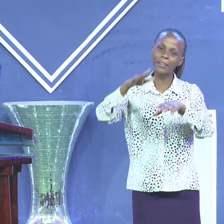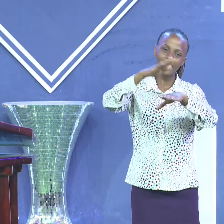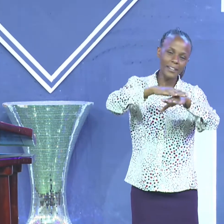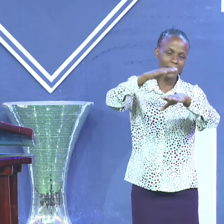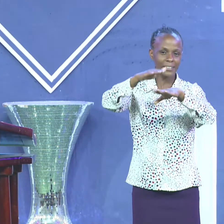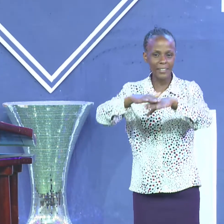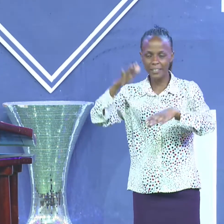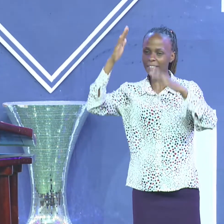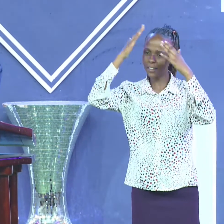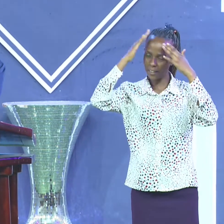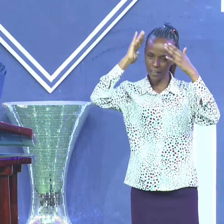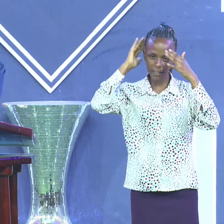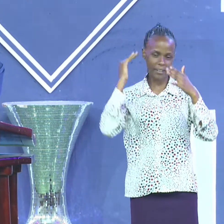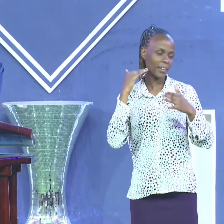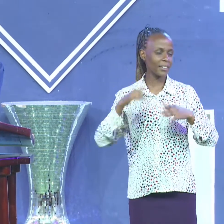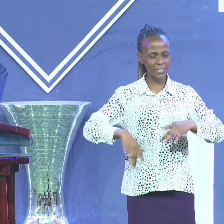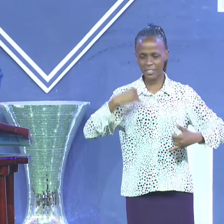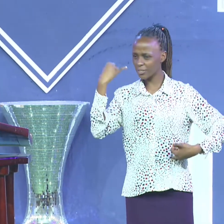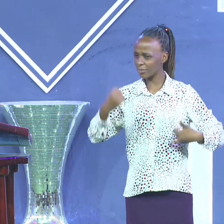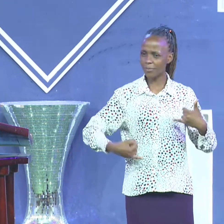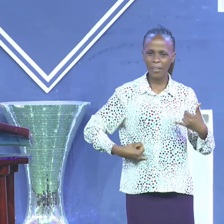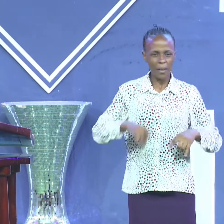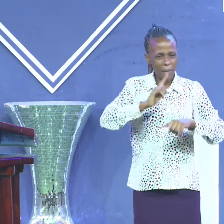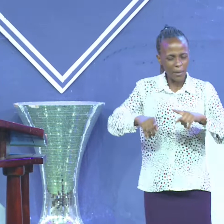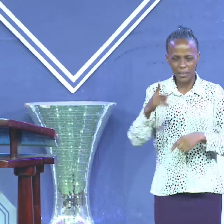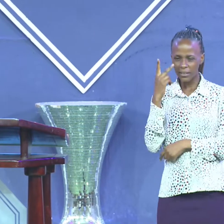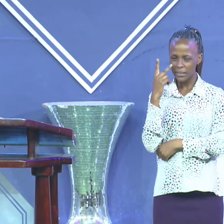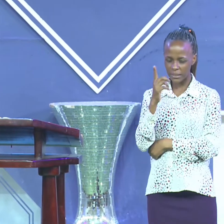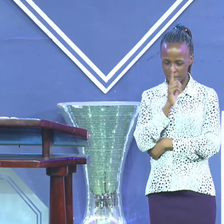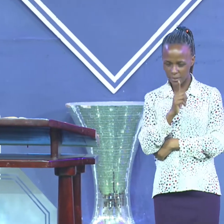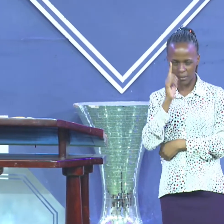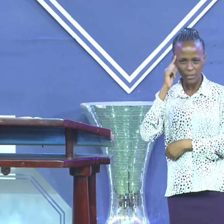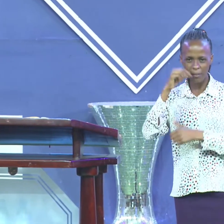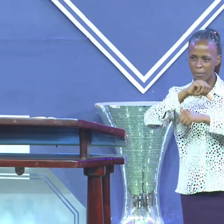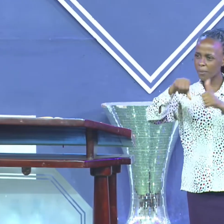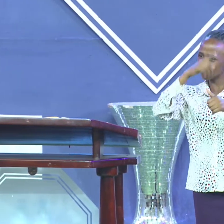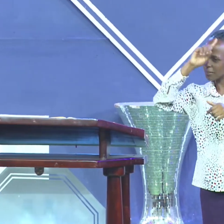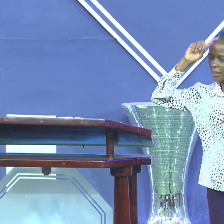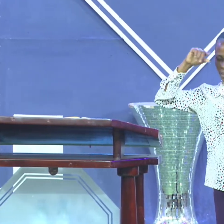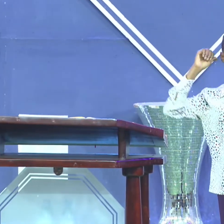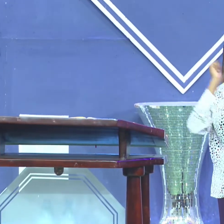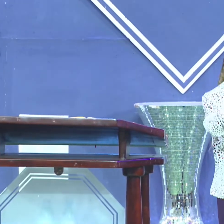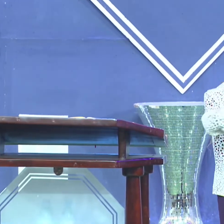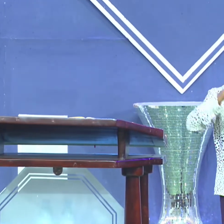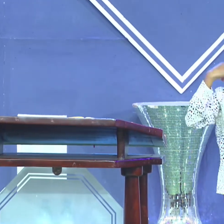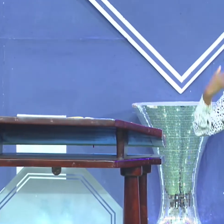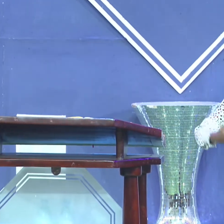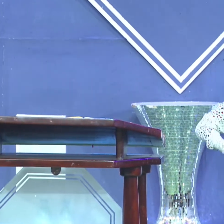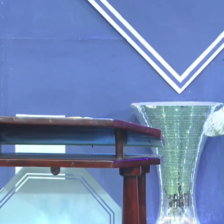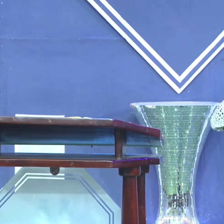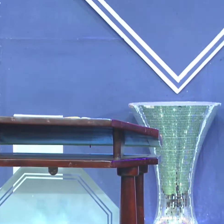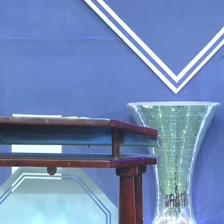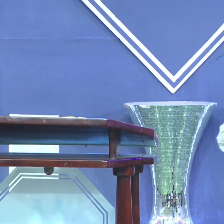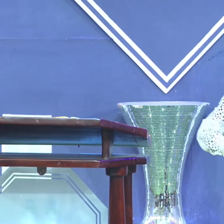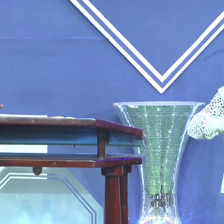I go back home and my daughters touch my head as they massage. Now think about this king, who was enjoying a